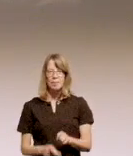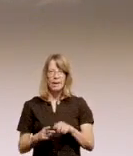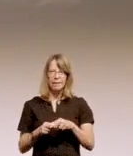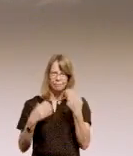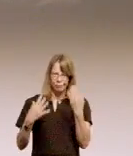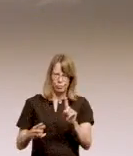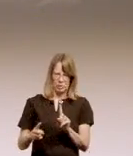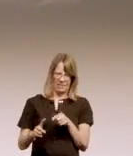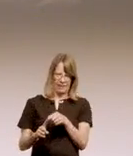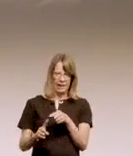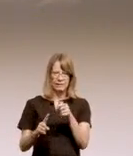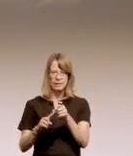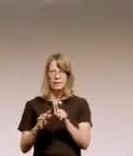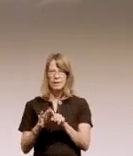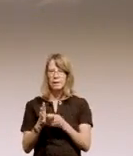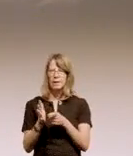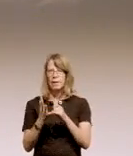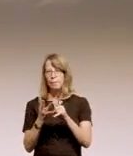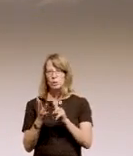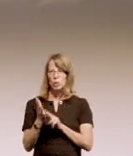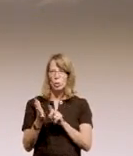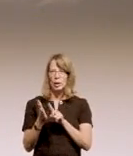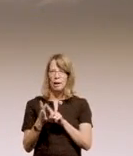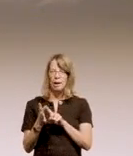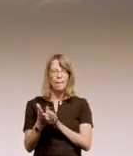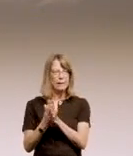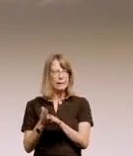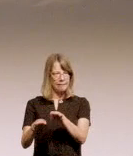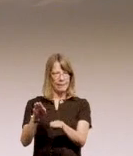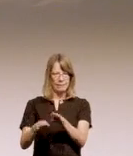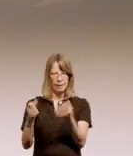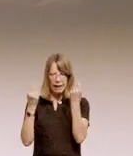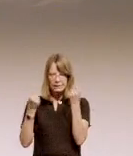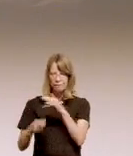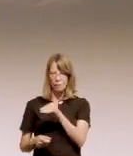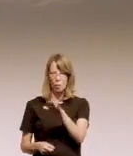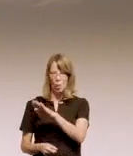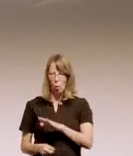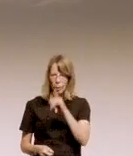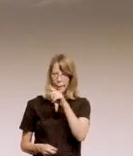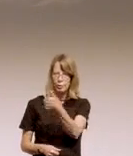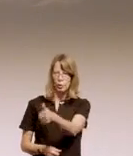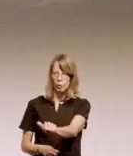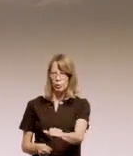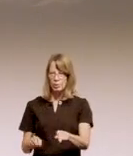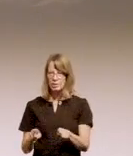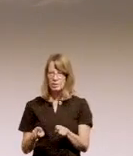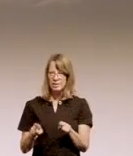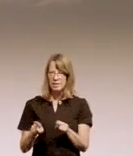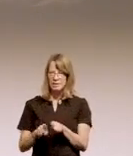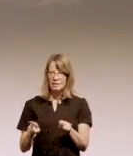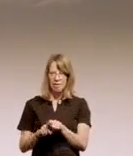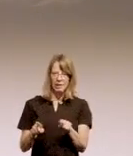a persona is the common understanding of your users. So it is the aggregation of 1,000 people into a